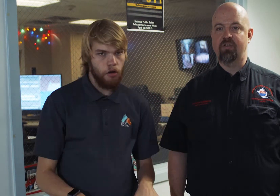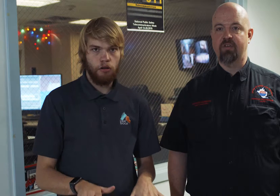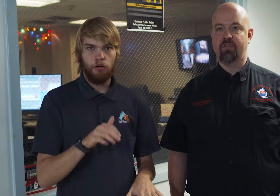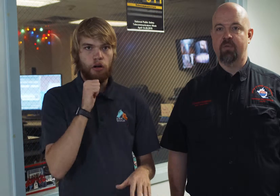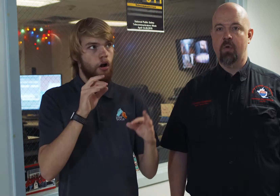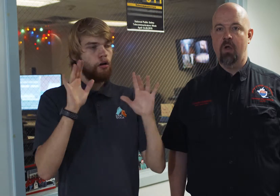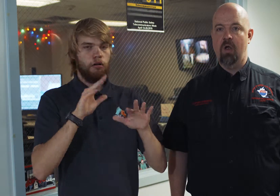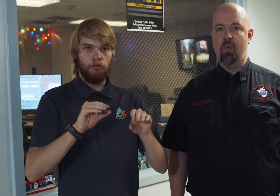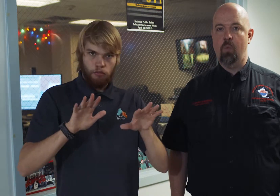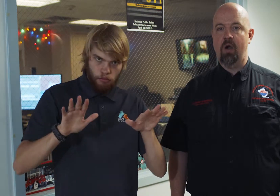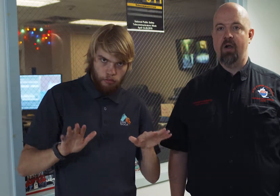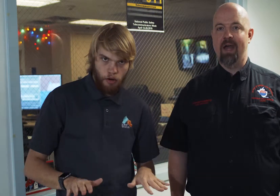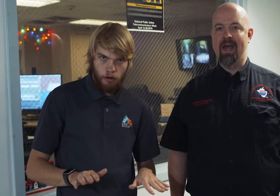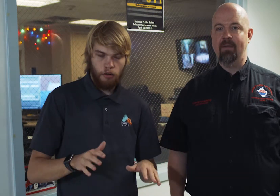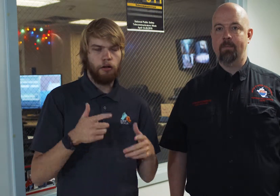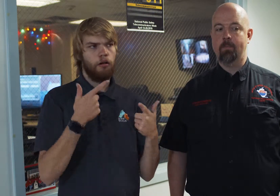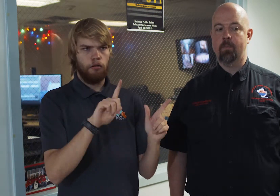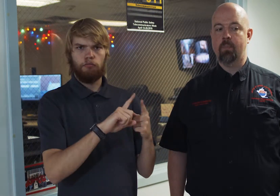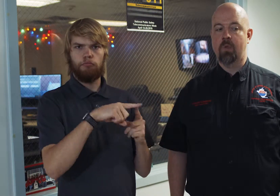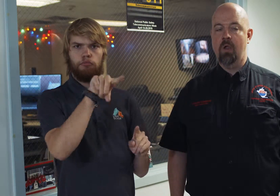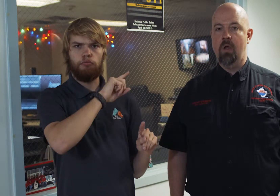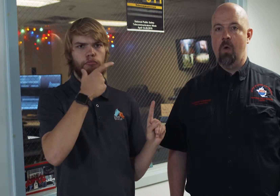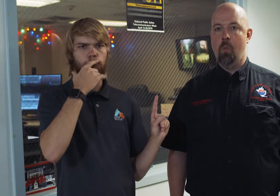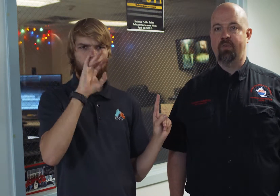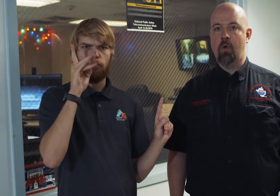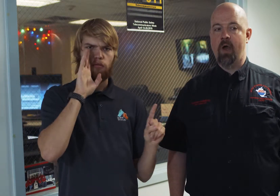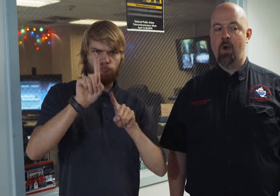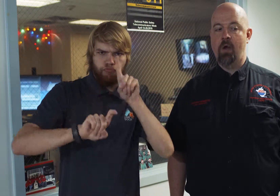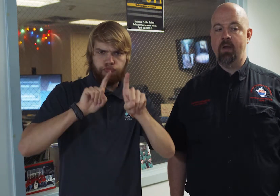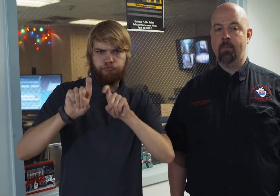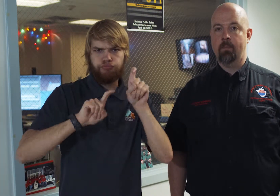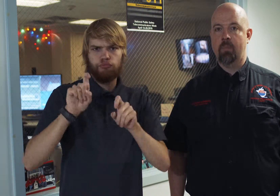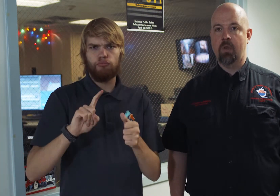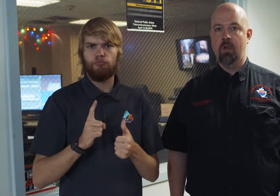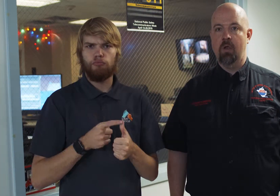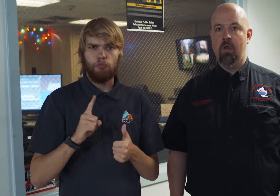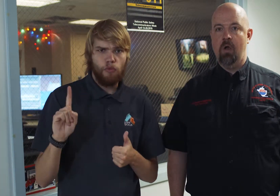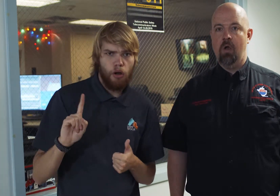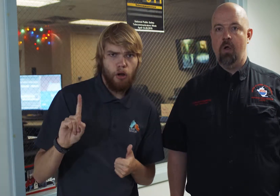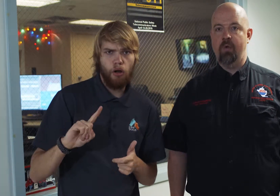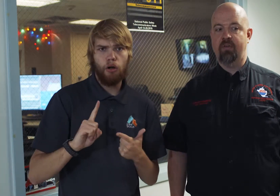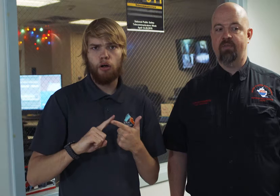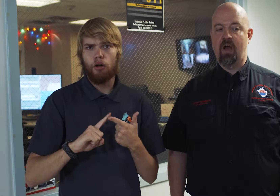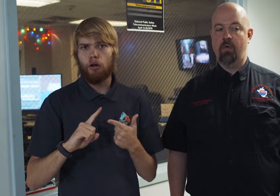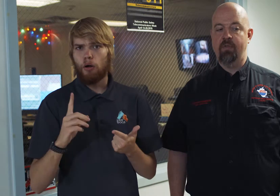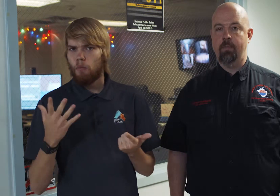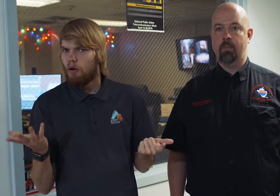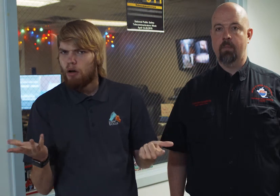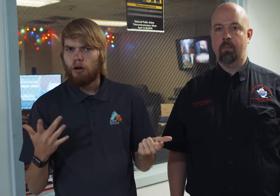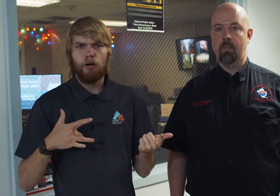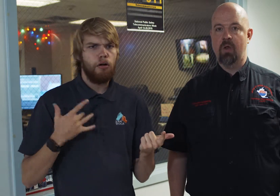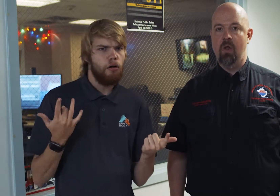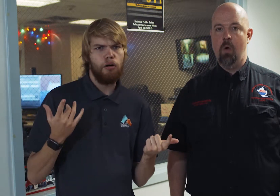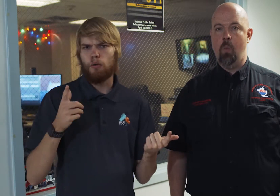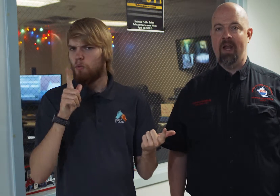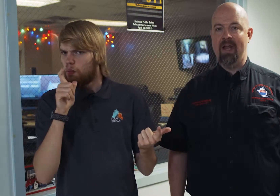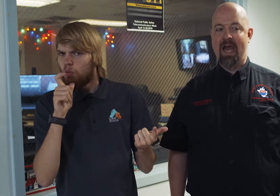questions: where you're at, what's going on, who is involved, when it